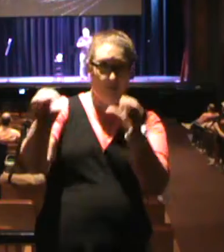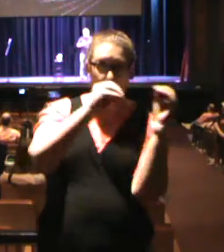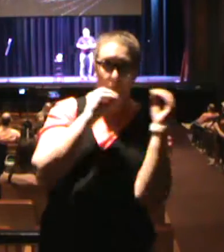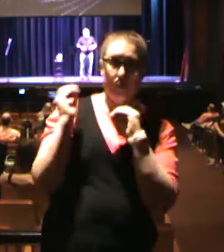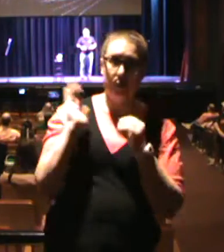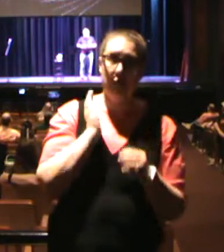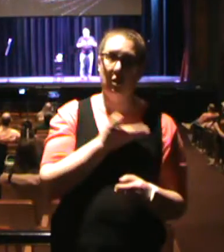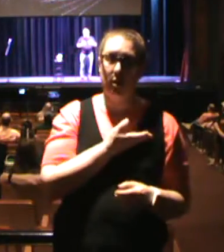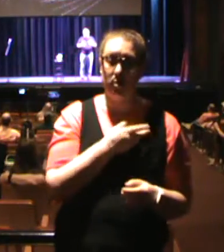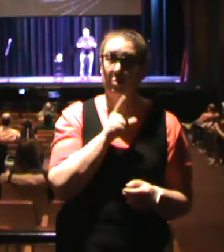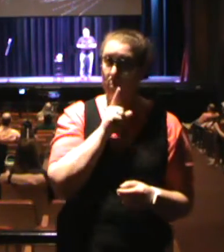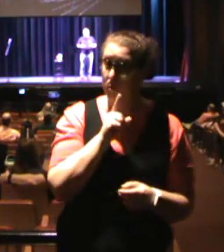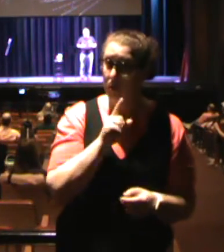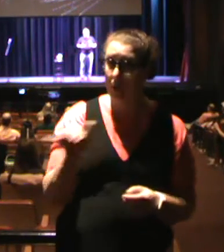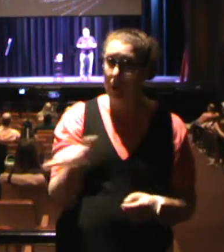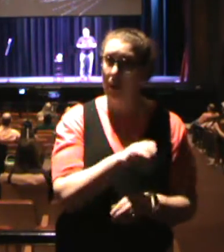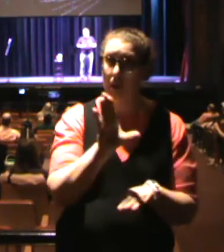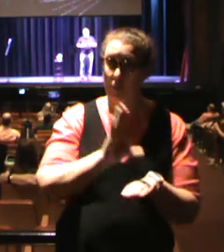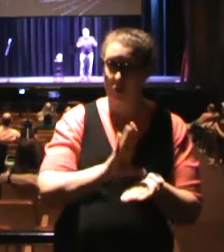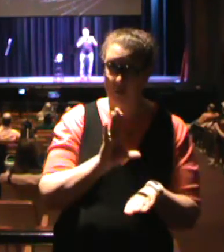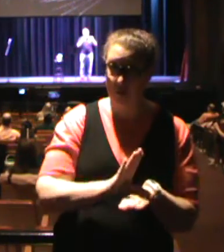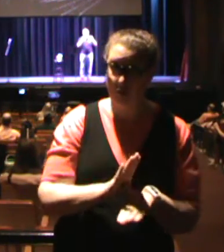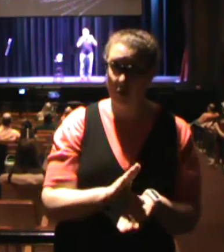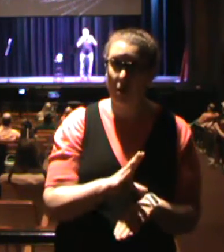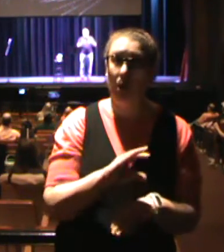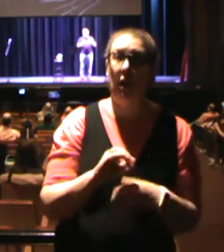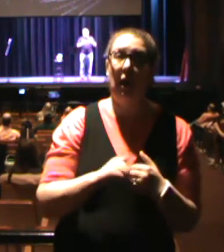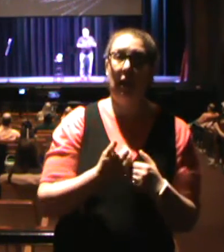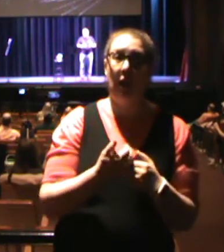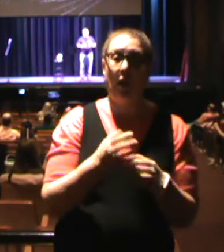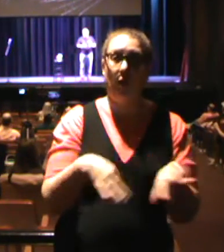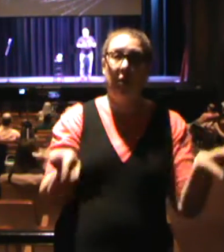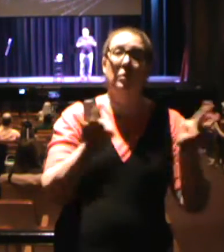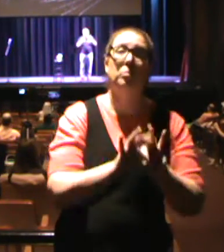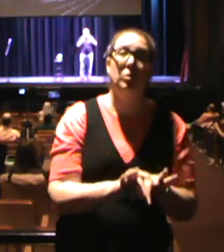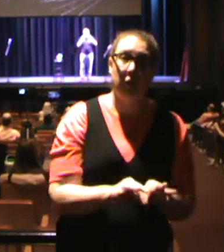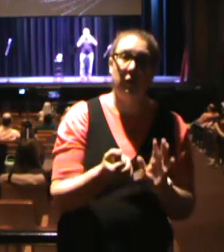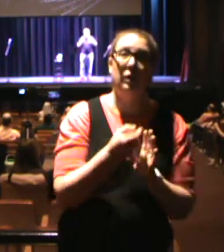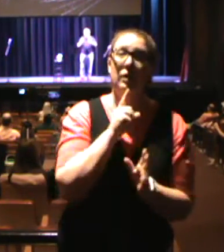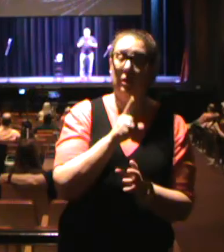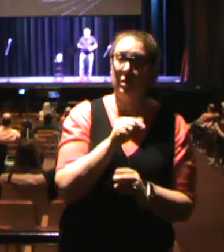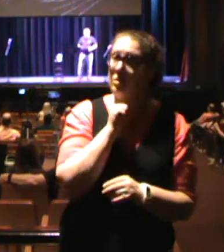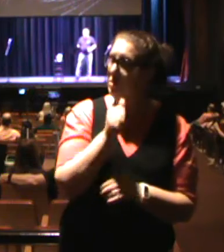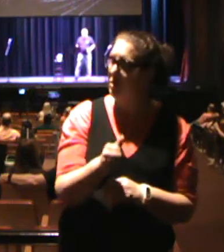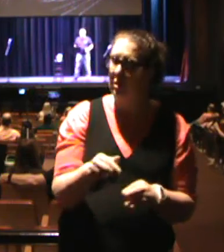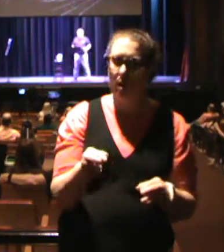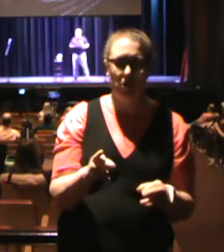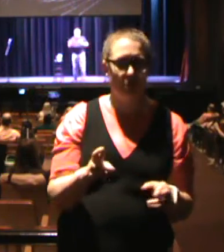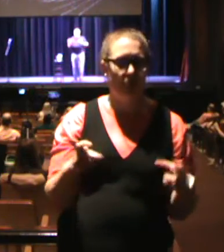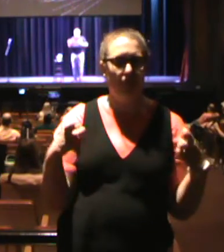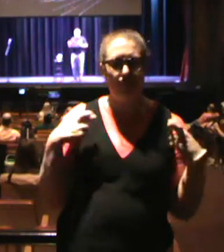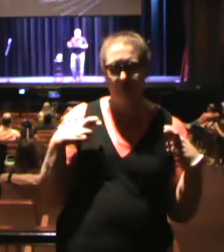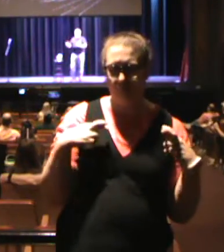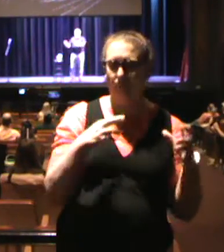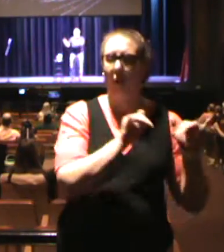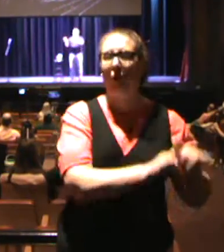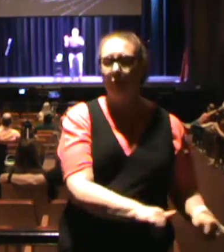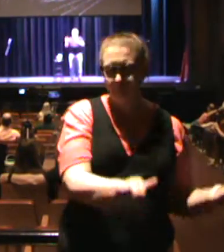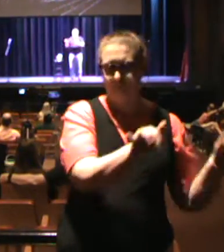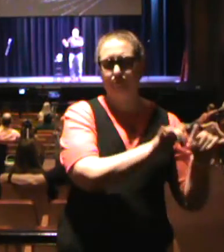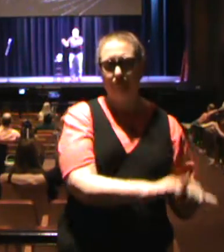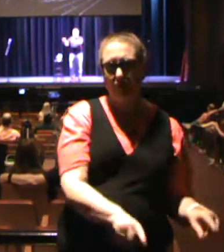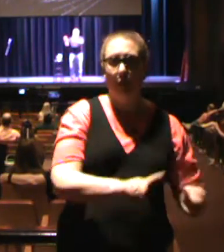some viable truths as a church and how important it is to not rest on our laurels, but